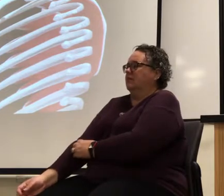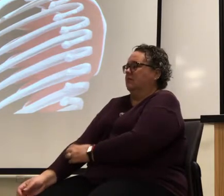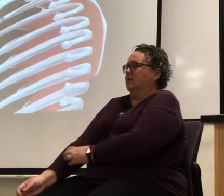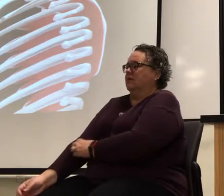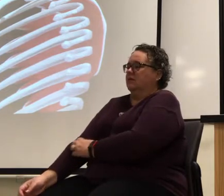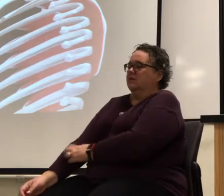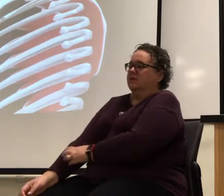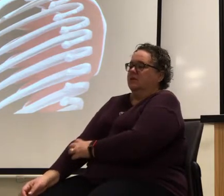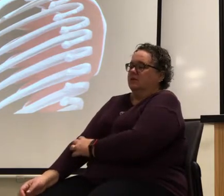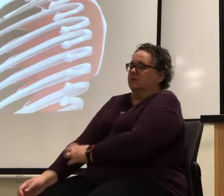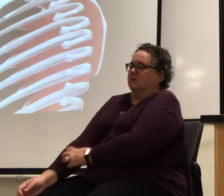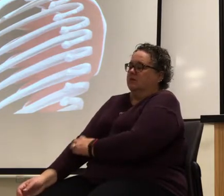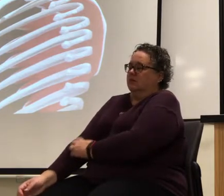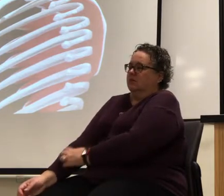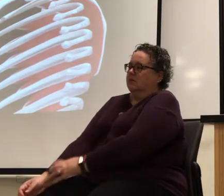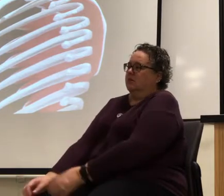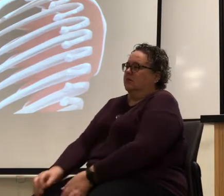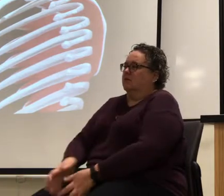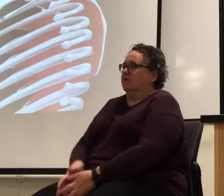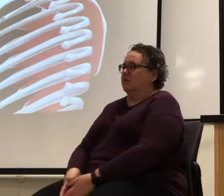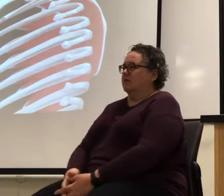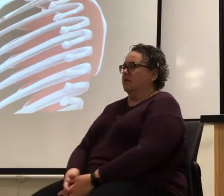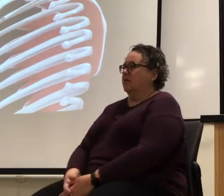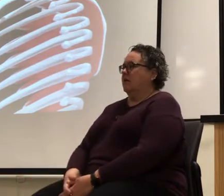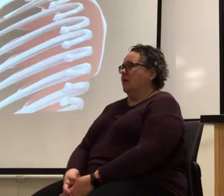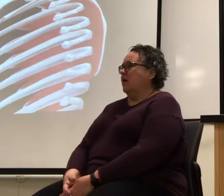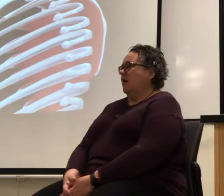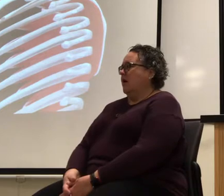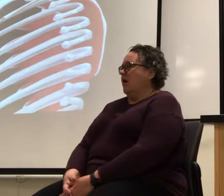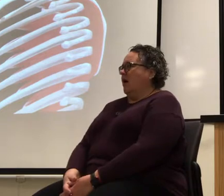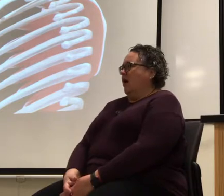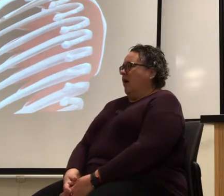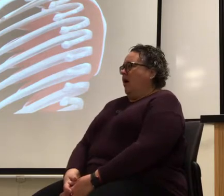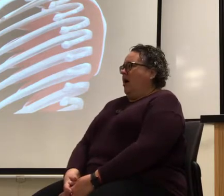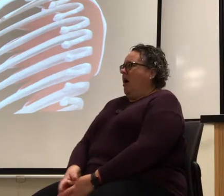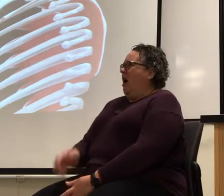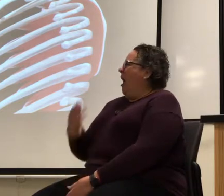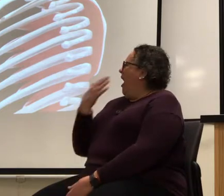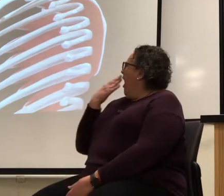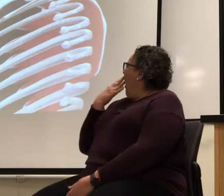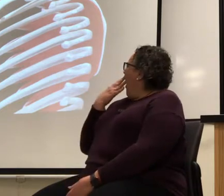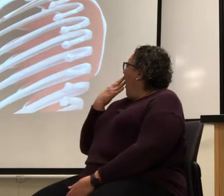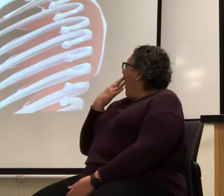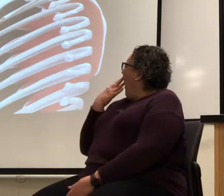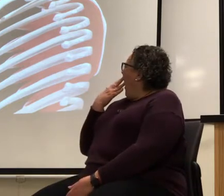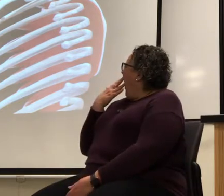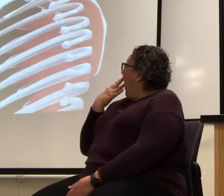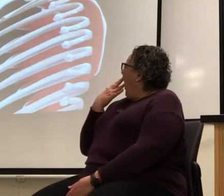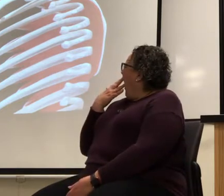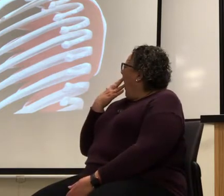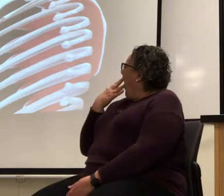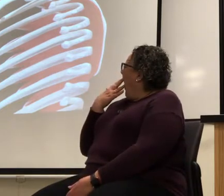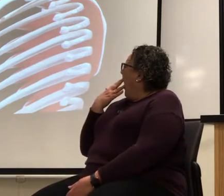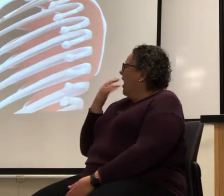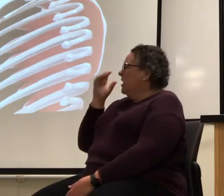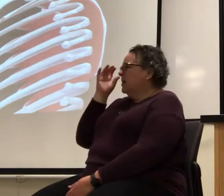medial border of scapula. So the main action